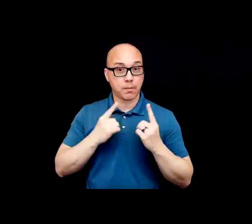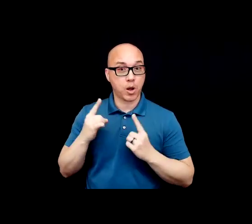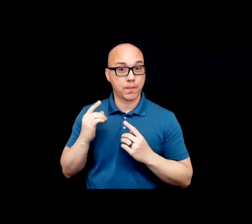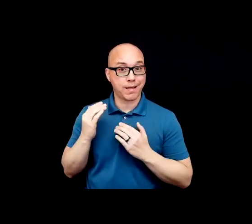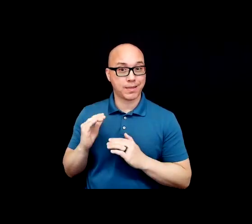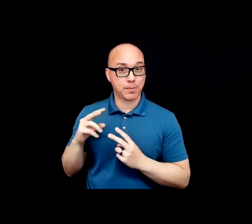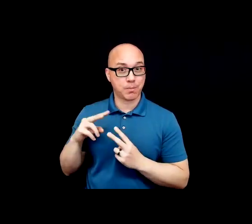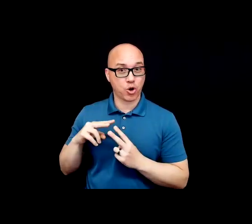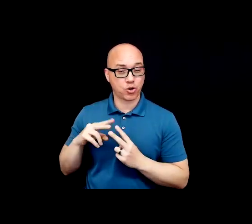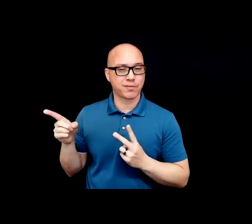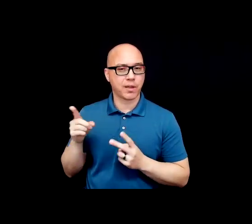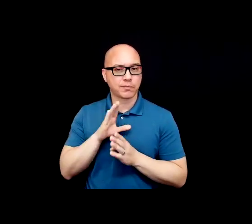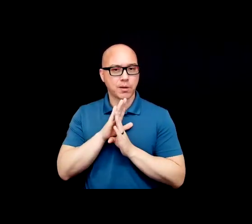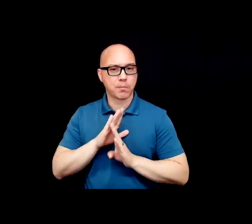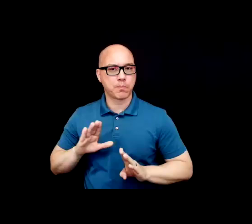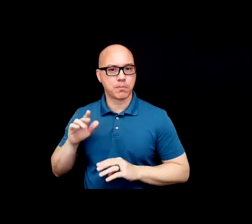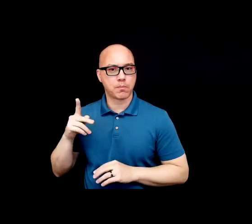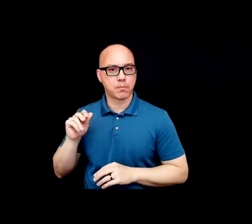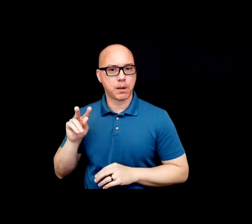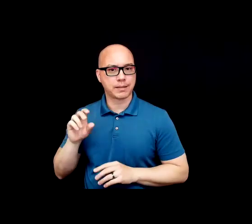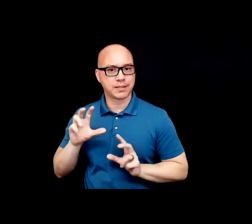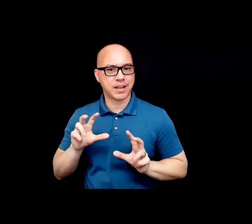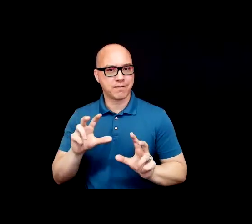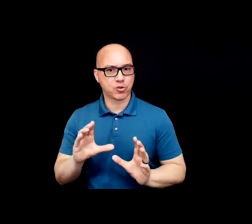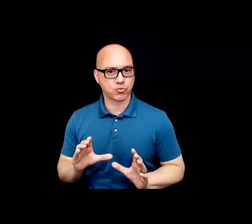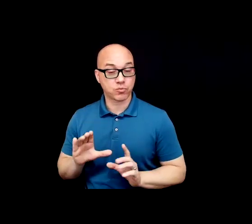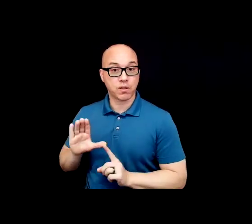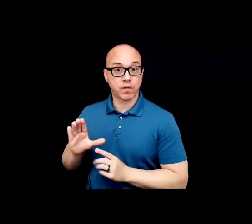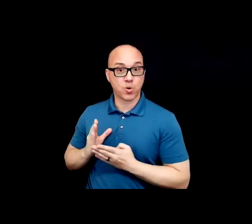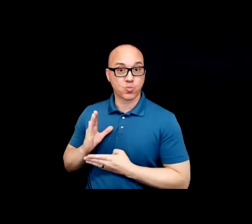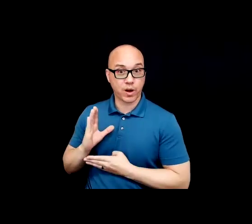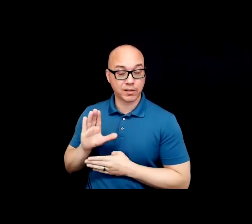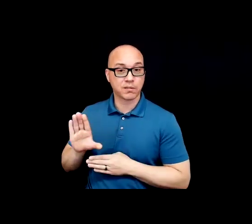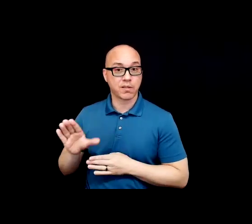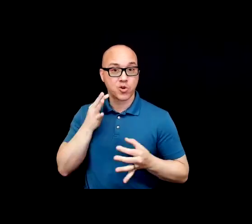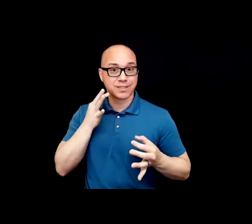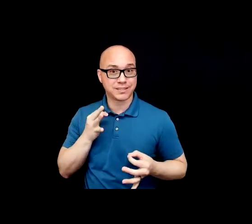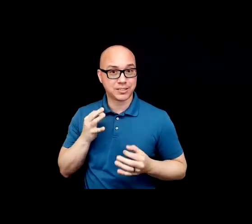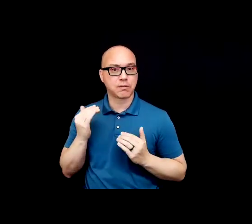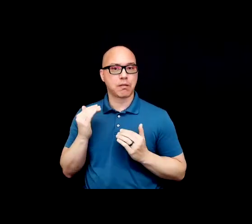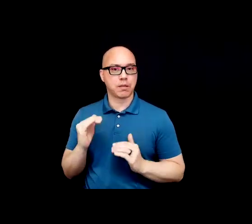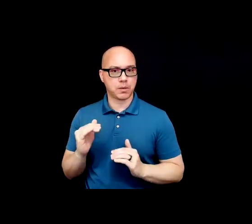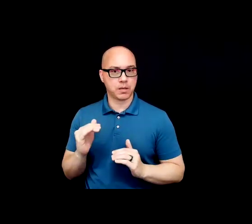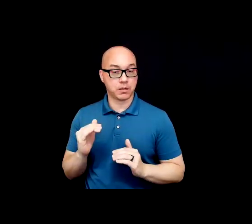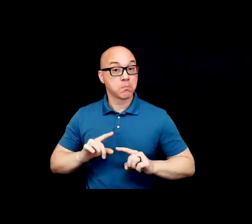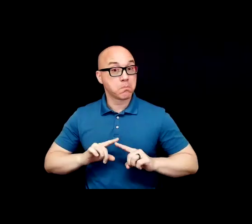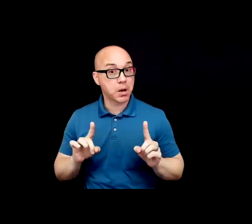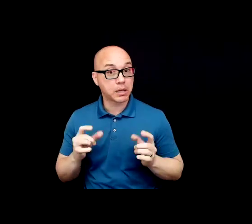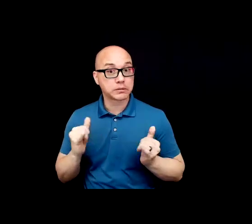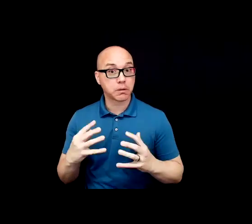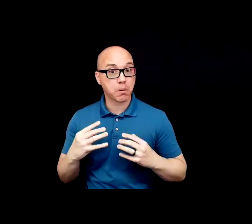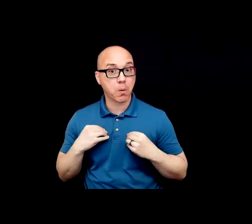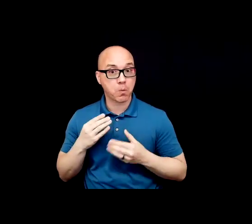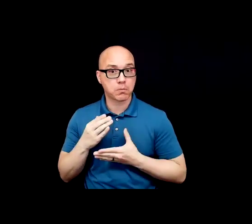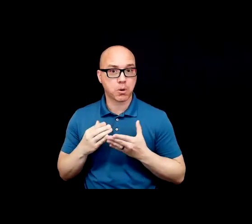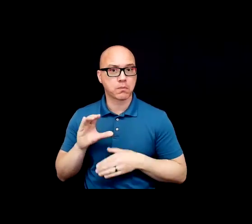like passive investors. They have limited rights, decision-making rights, and they do have an ownership interest in the